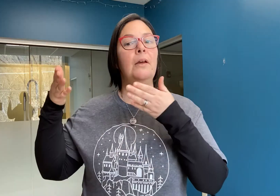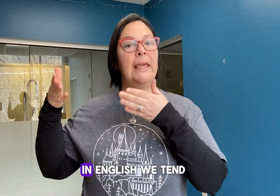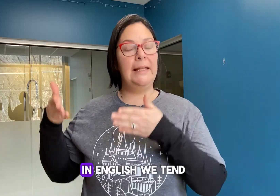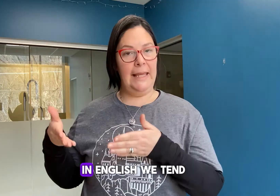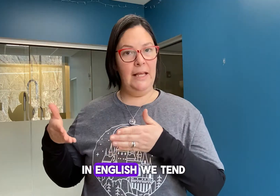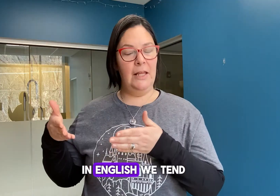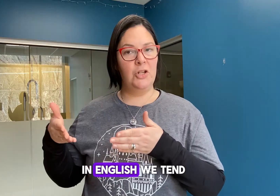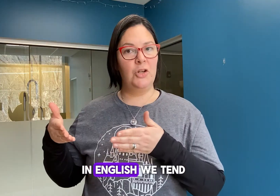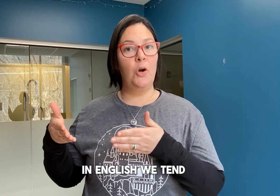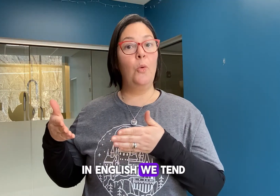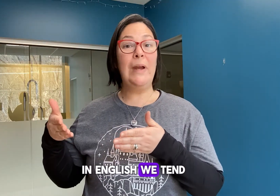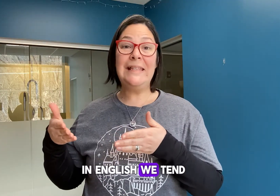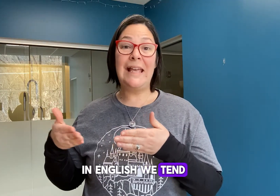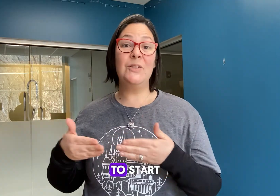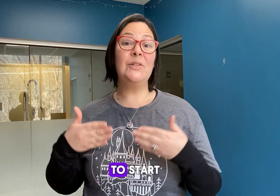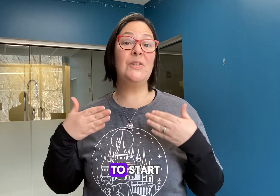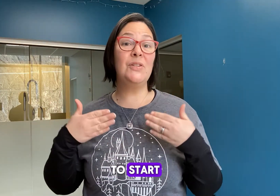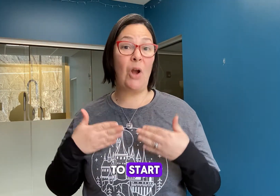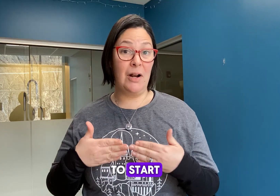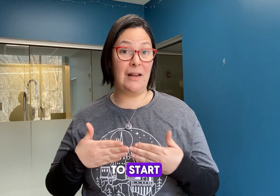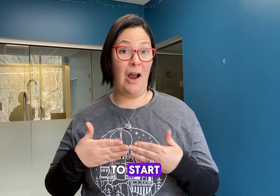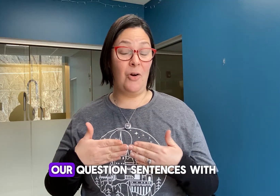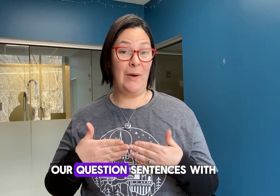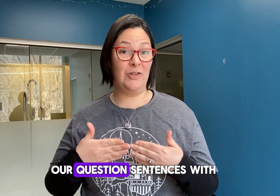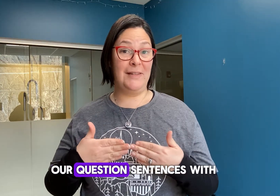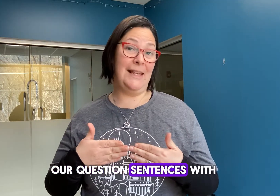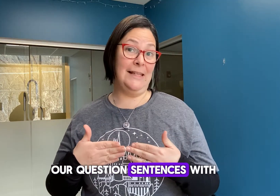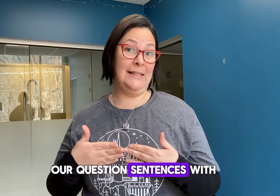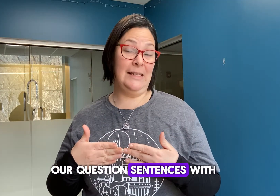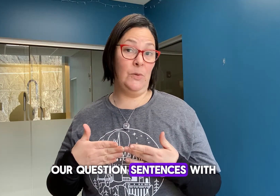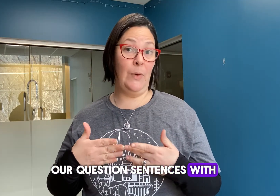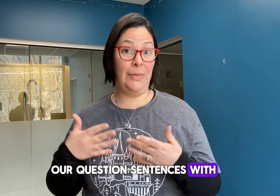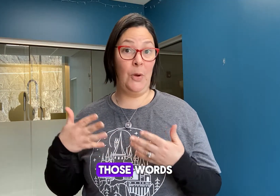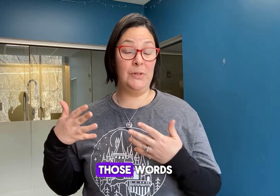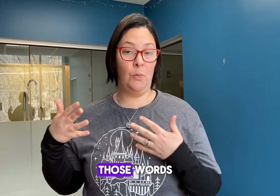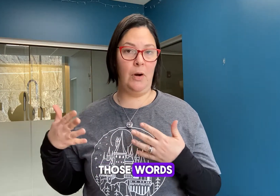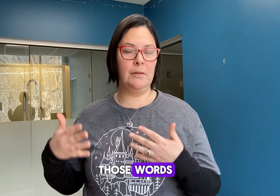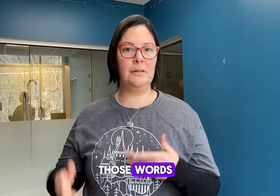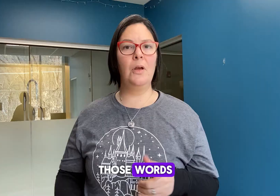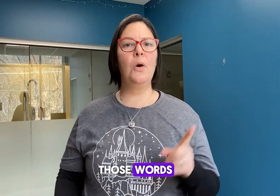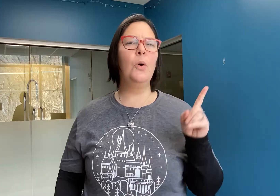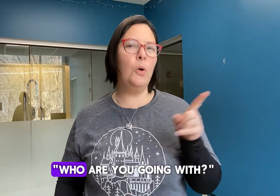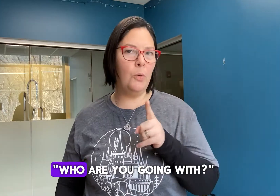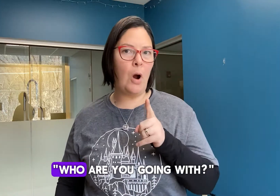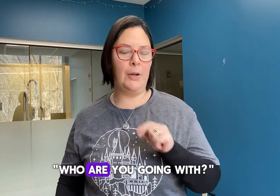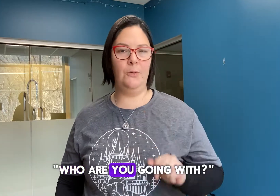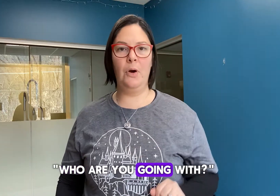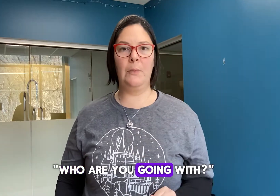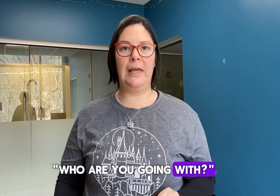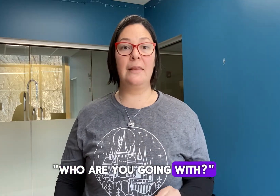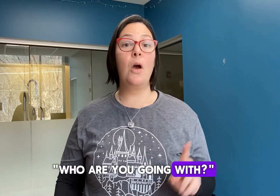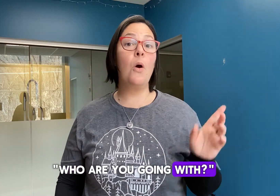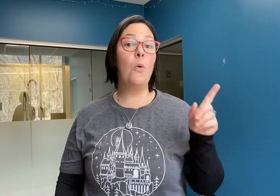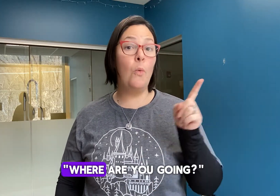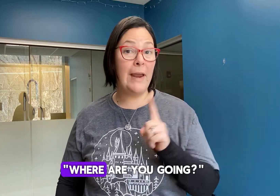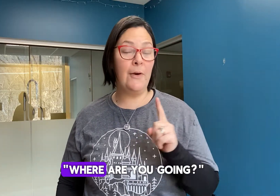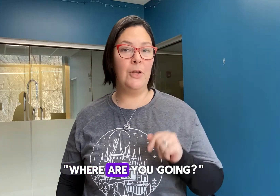In English, we tend to start our question sentences with those words. Who are you going with? Where are you